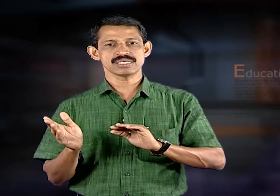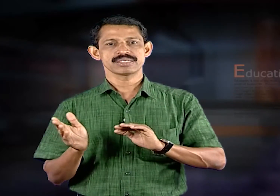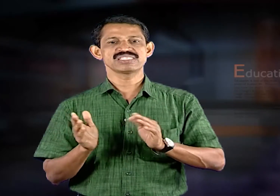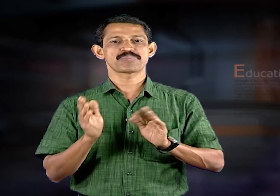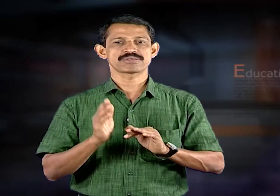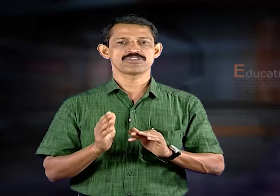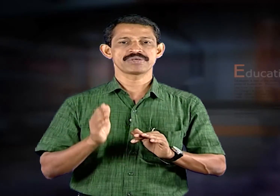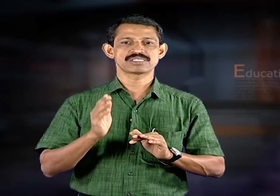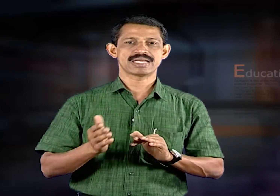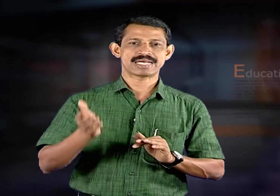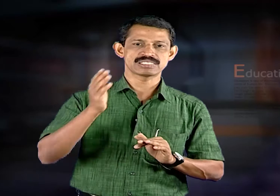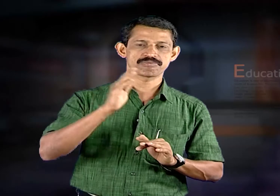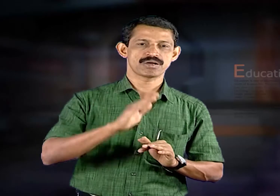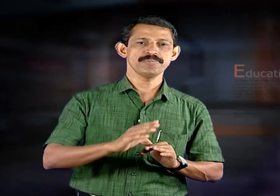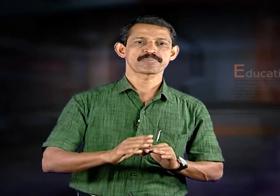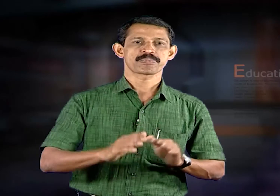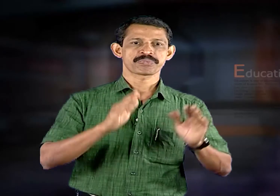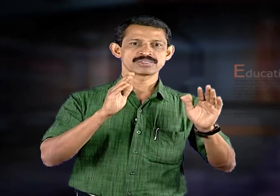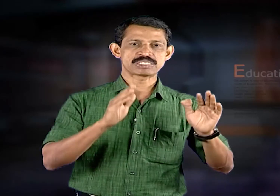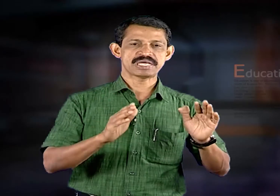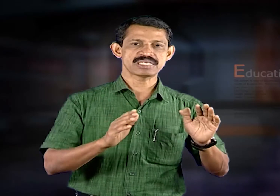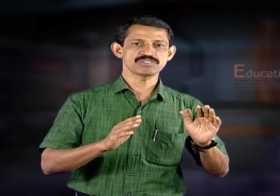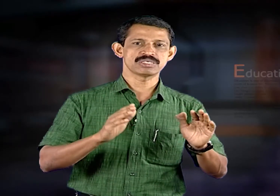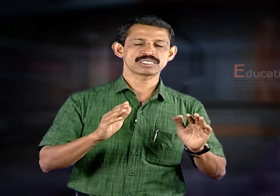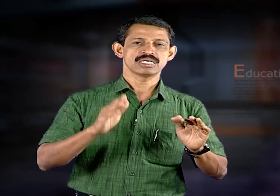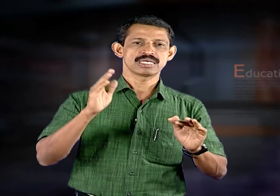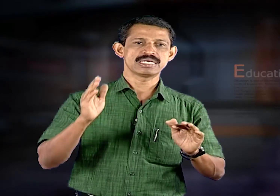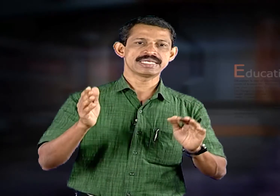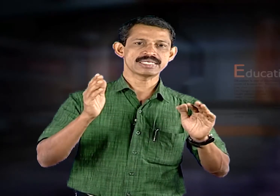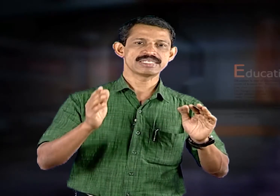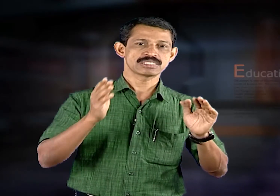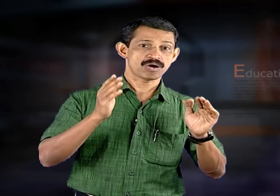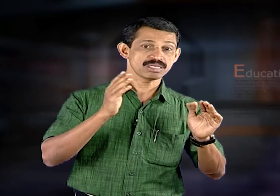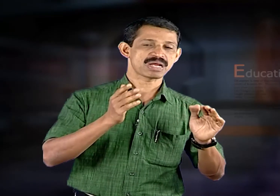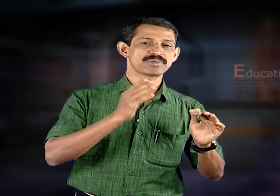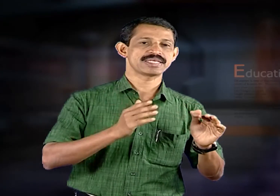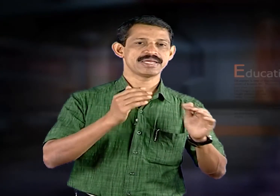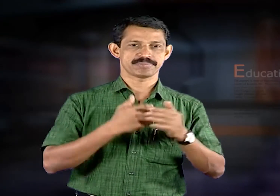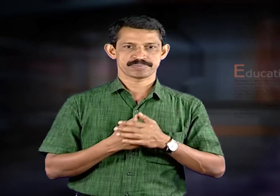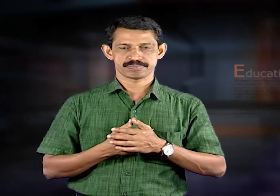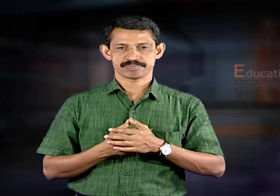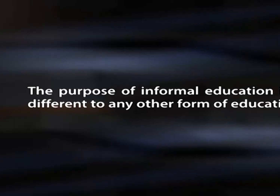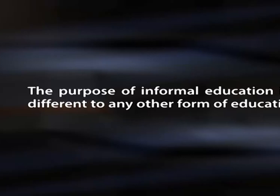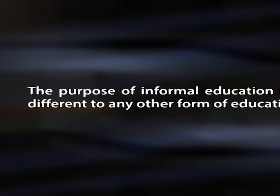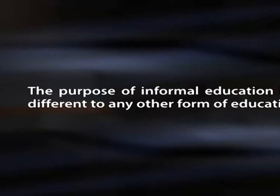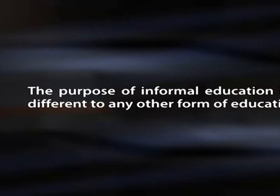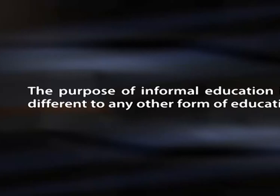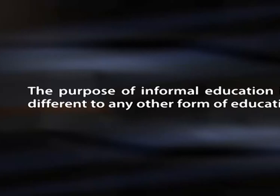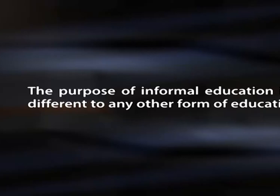in spite of its arising from situations where learning is not the primary aim. The purpose of